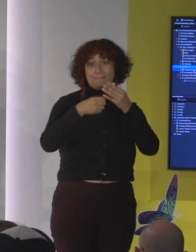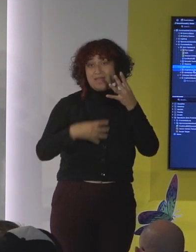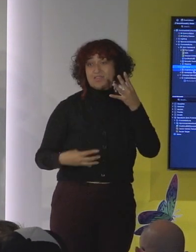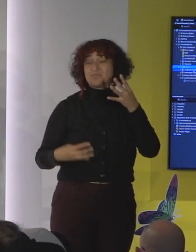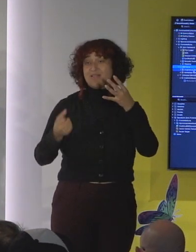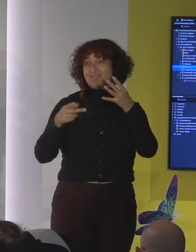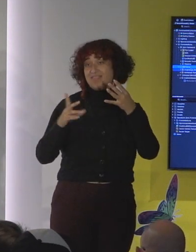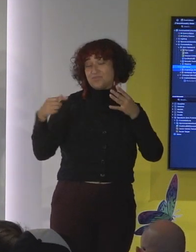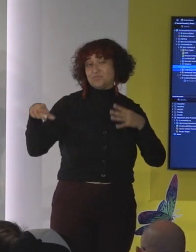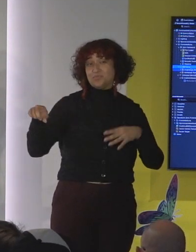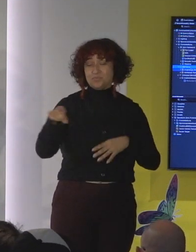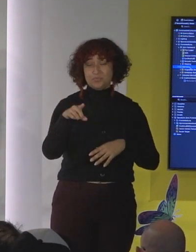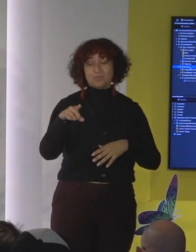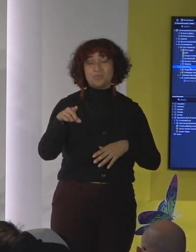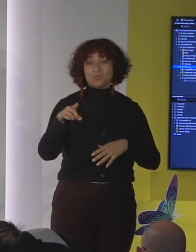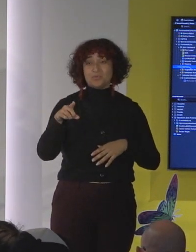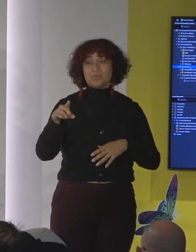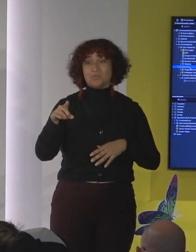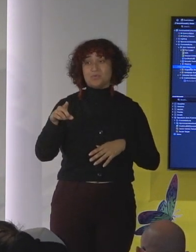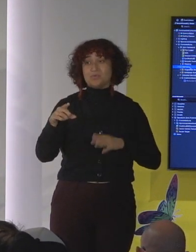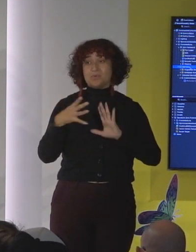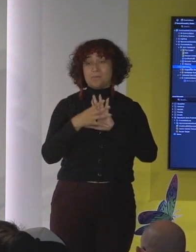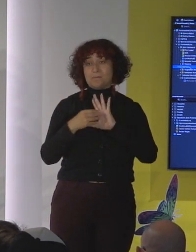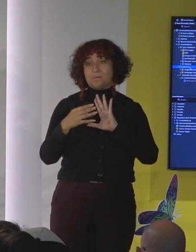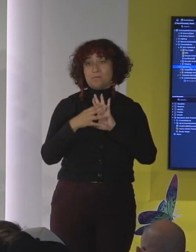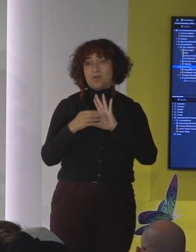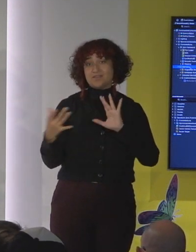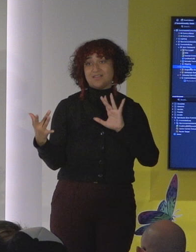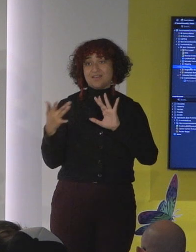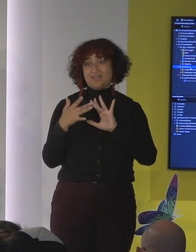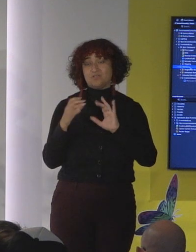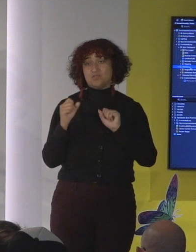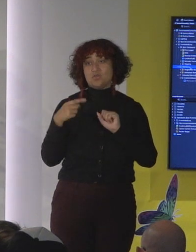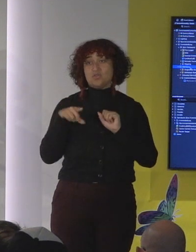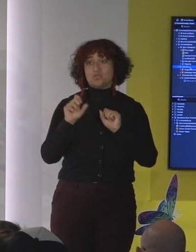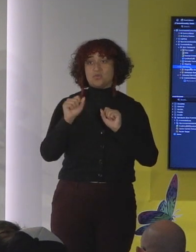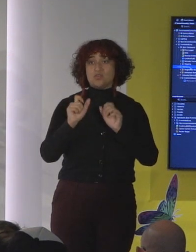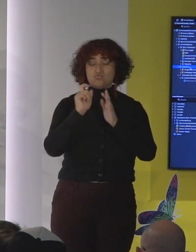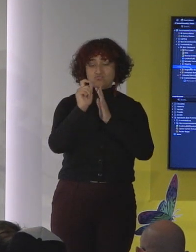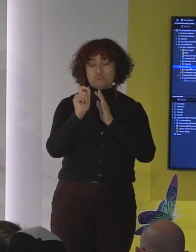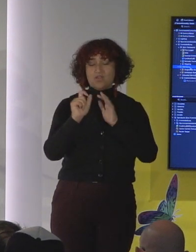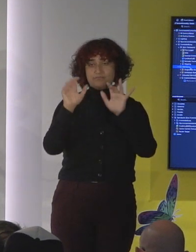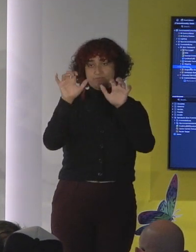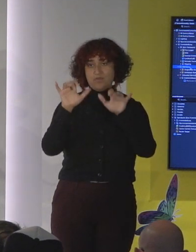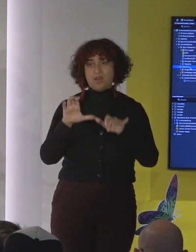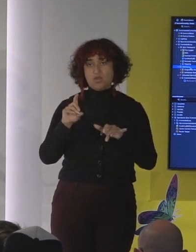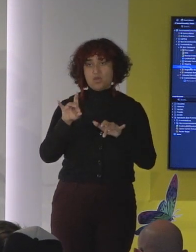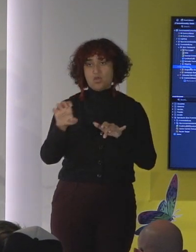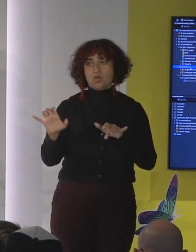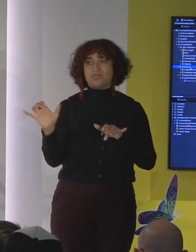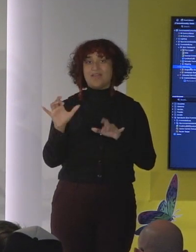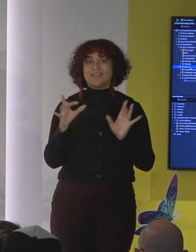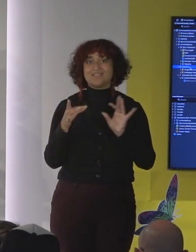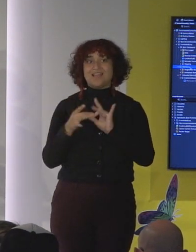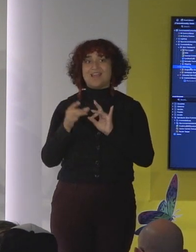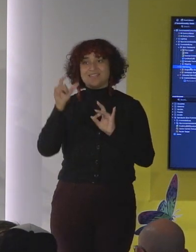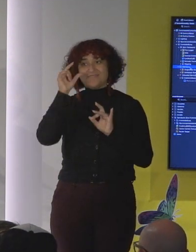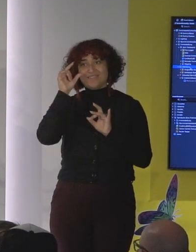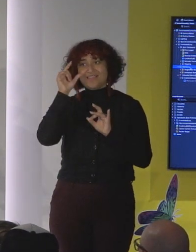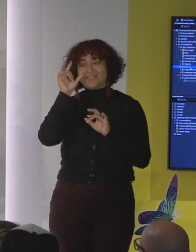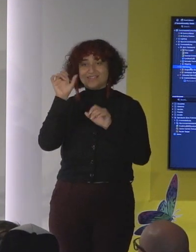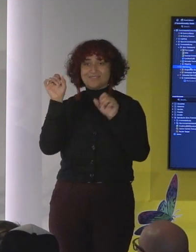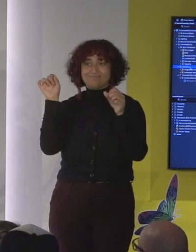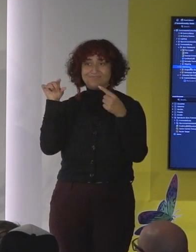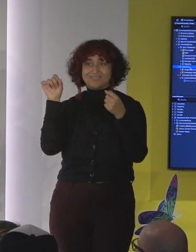actually lets you mock a connected session. So you can write your code as though it's a connected lens that's sending